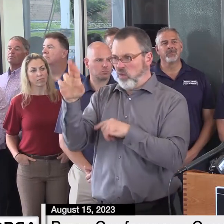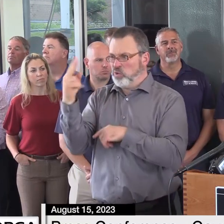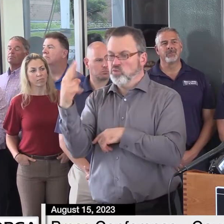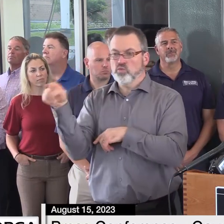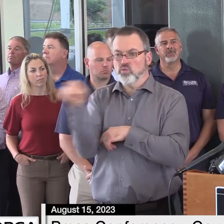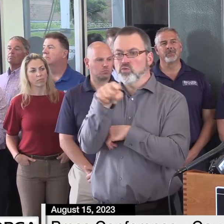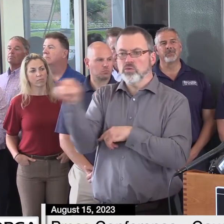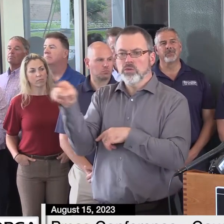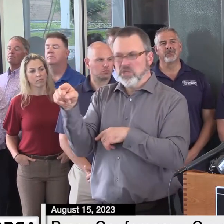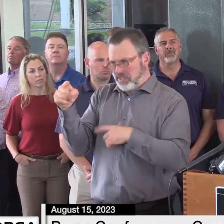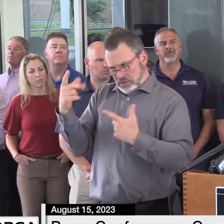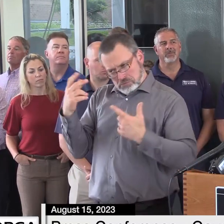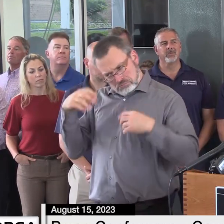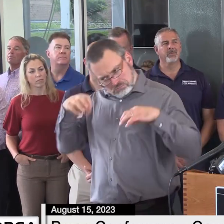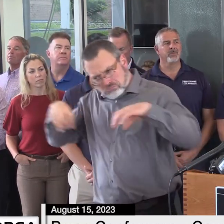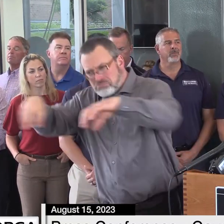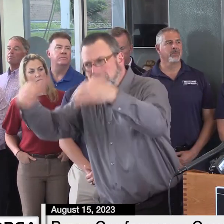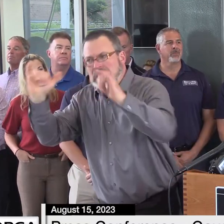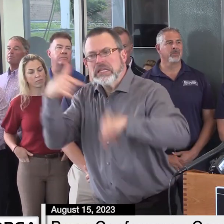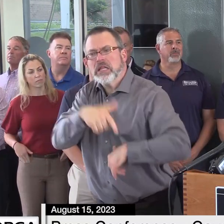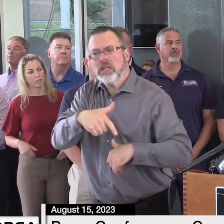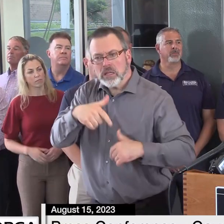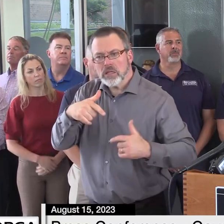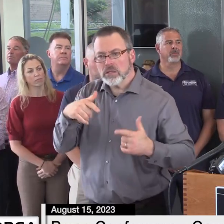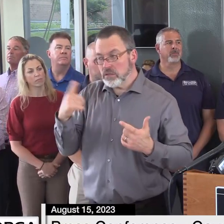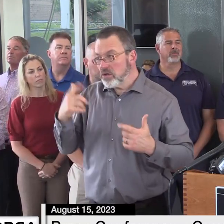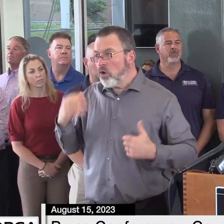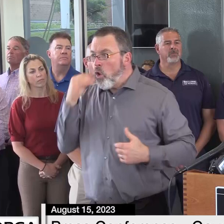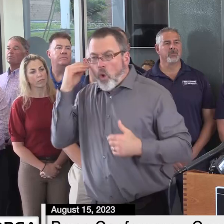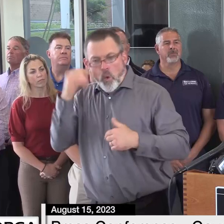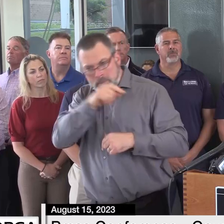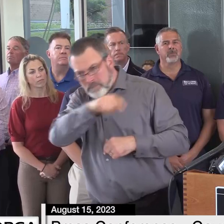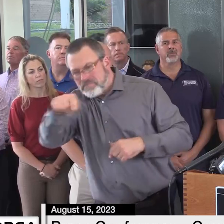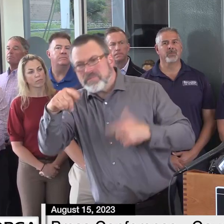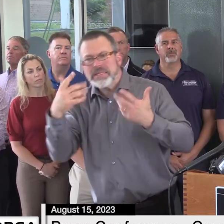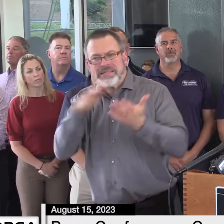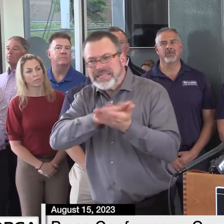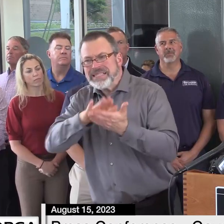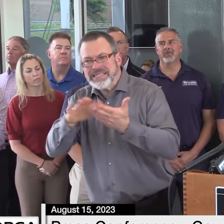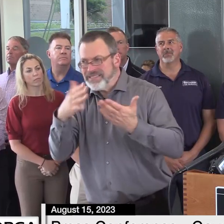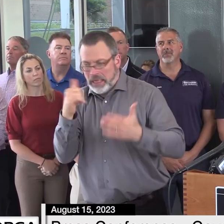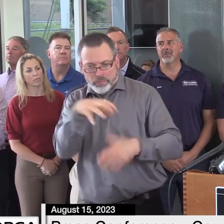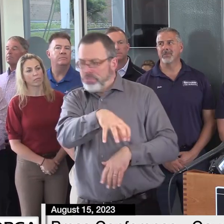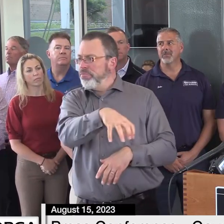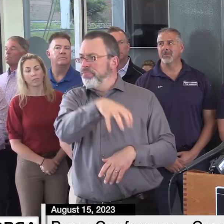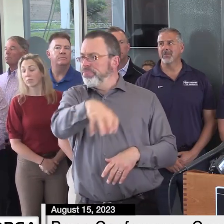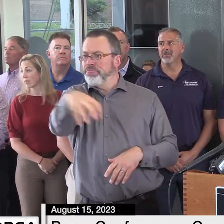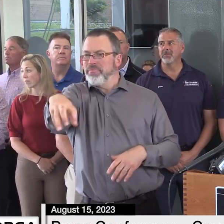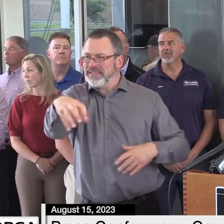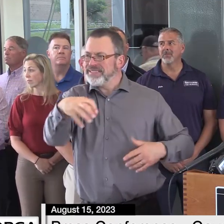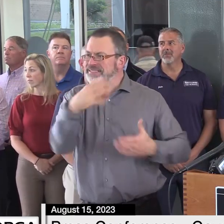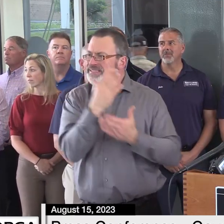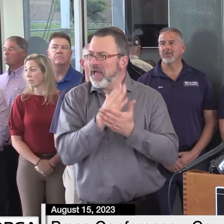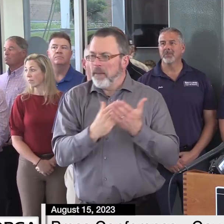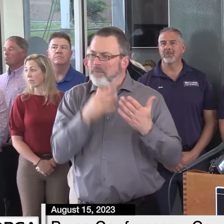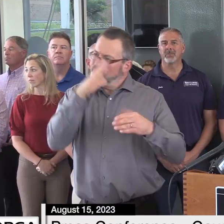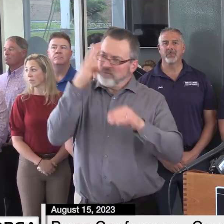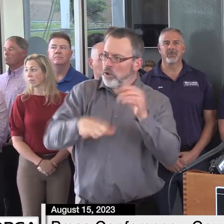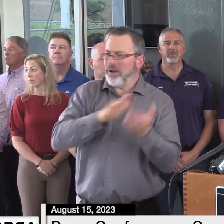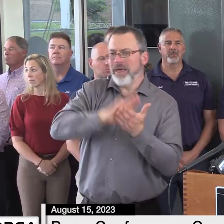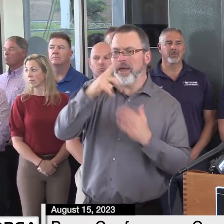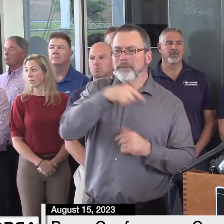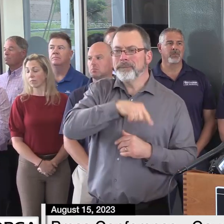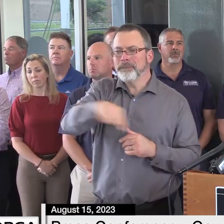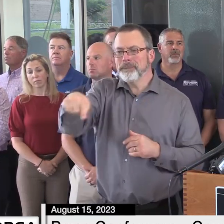on a lot of the residents along the way, but there's still debris left, right? So I'm thinking, why don't